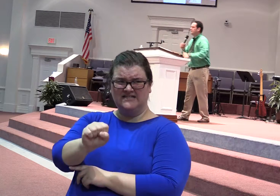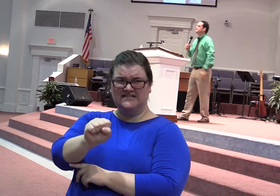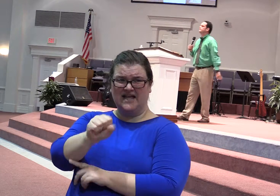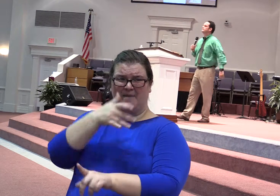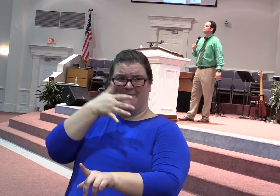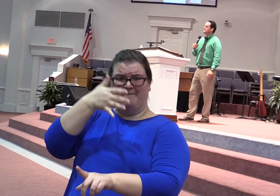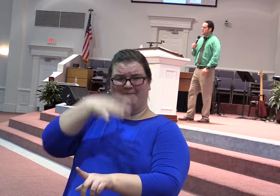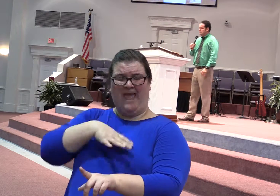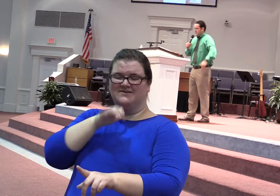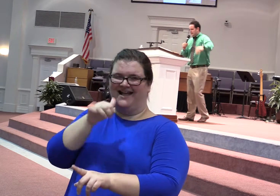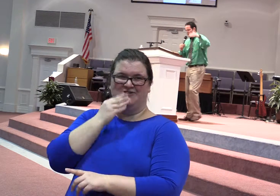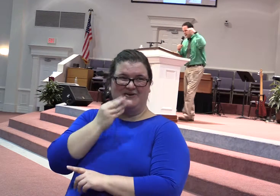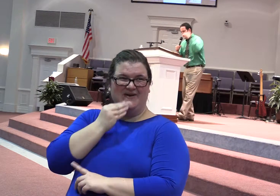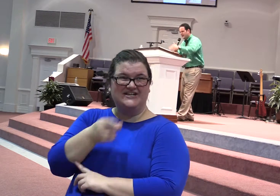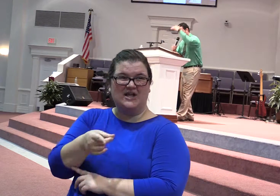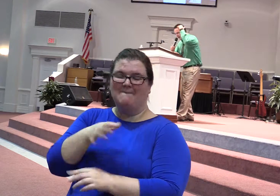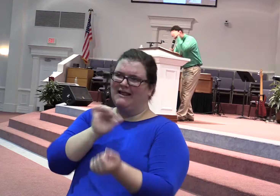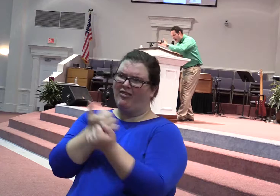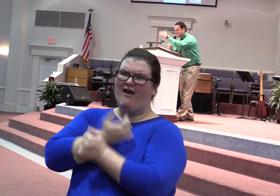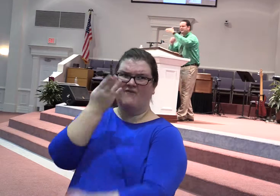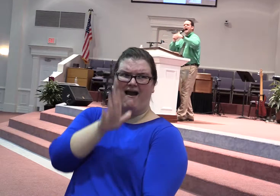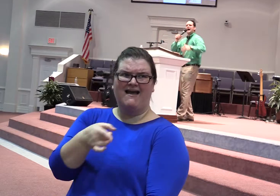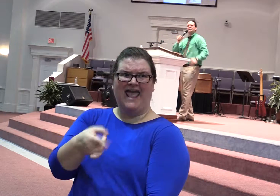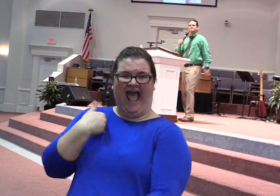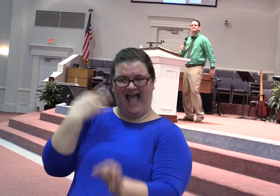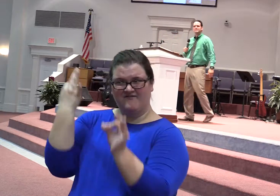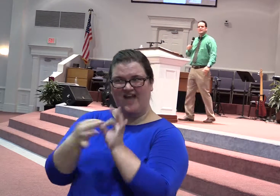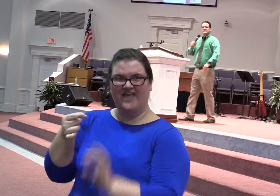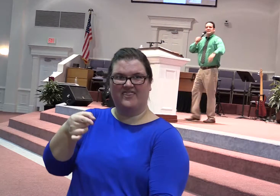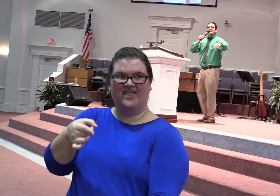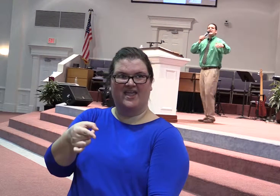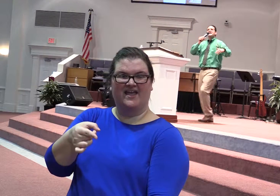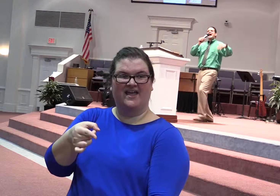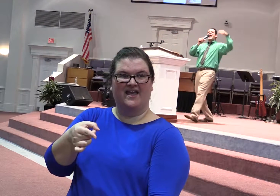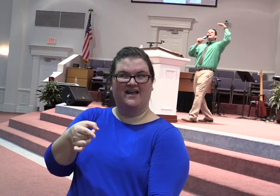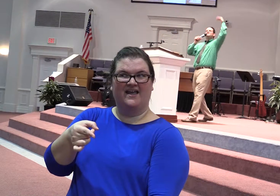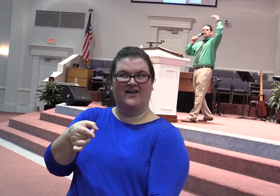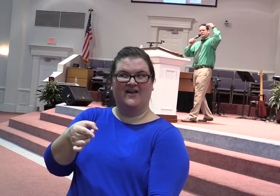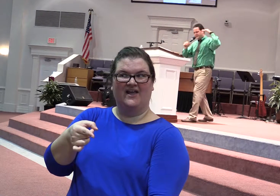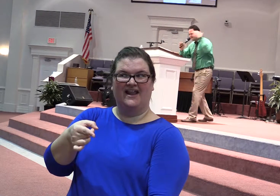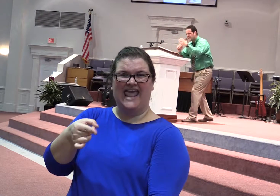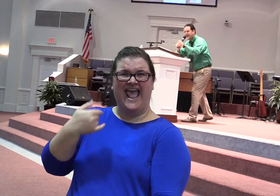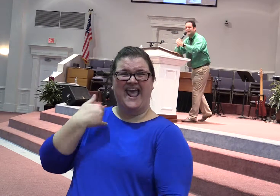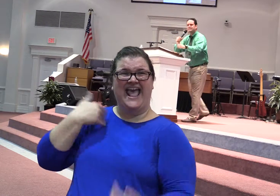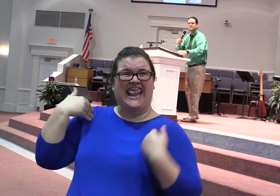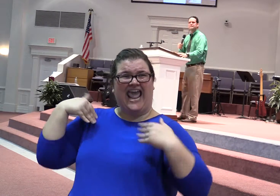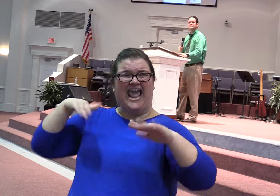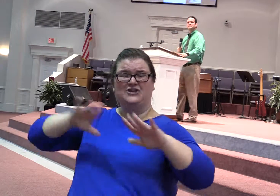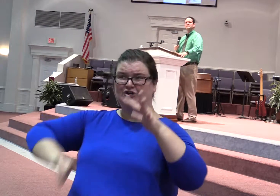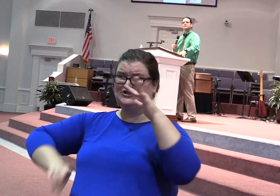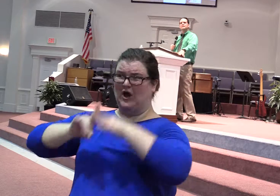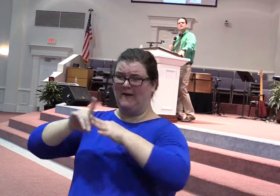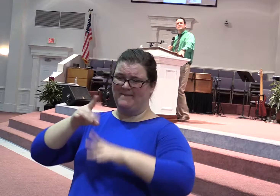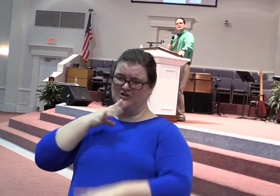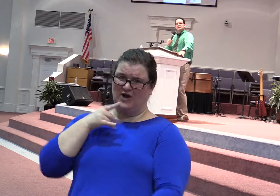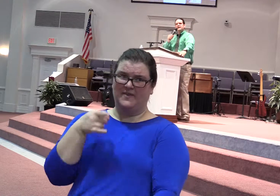God? Yes. Did Cornelius have faith in God? Right. Did he have angels visit him? Yes.